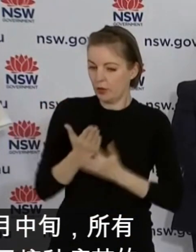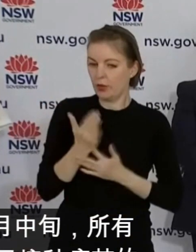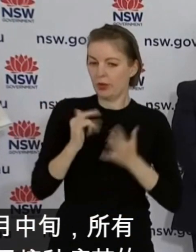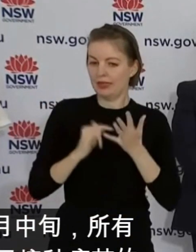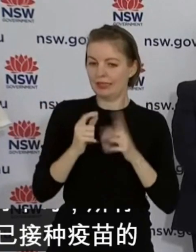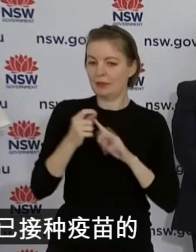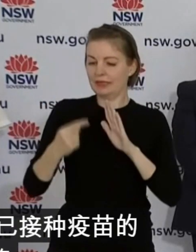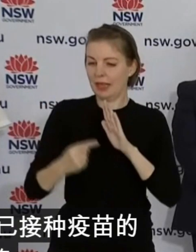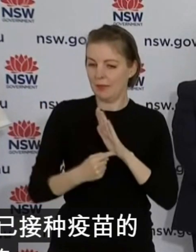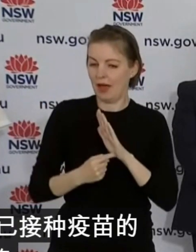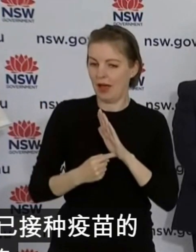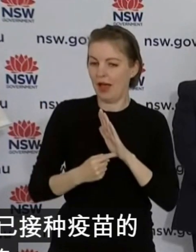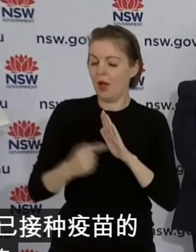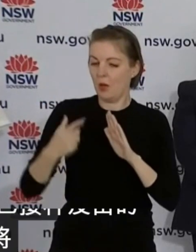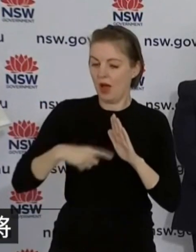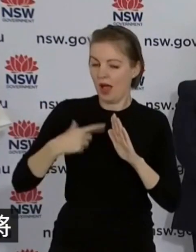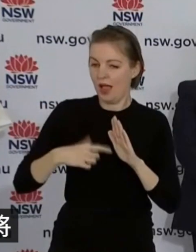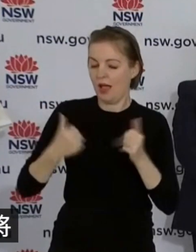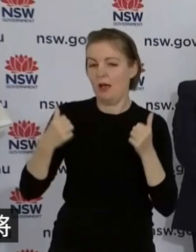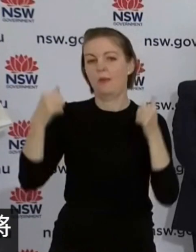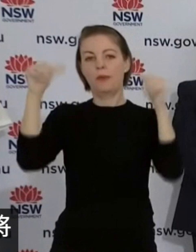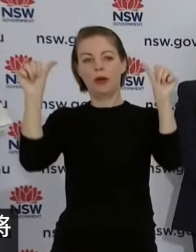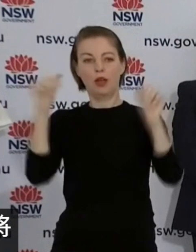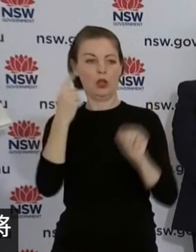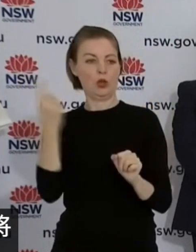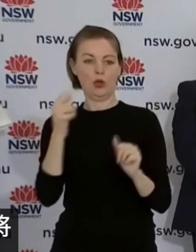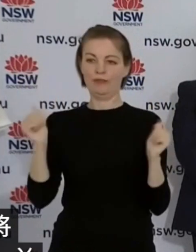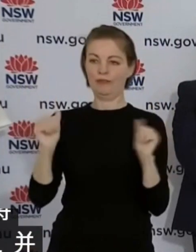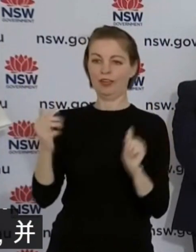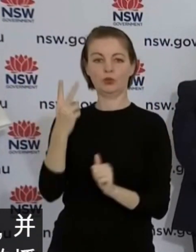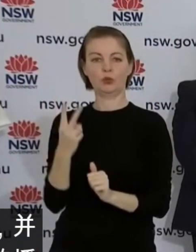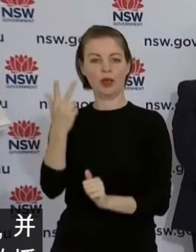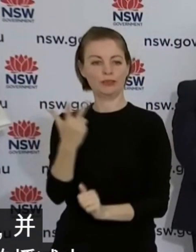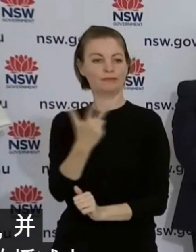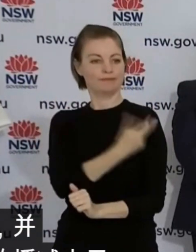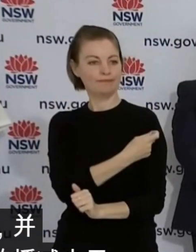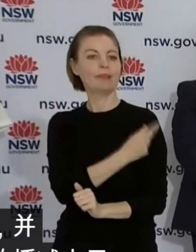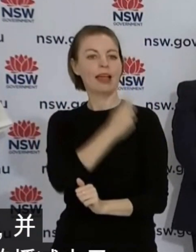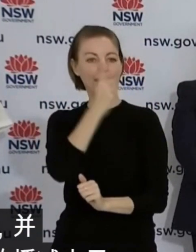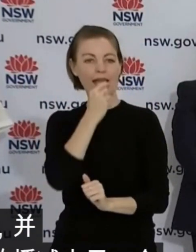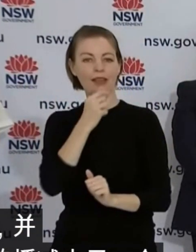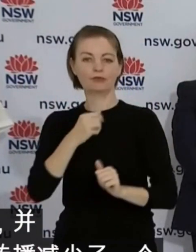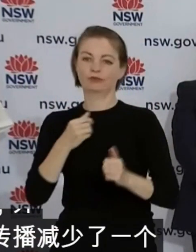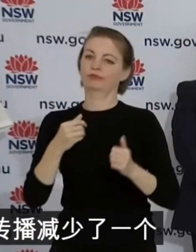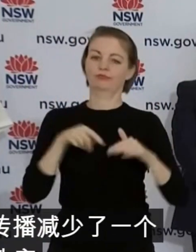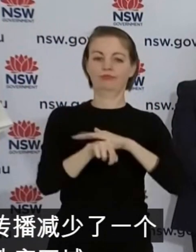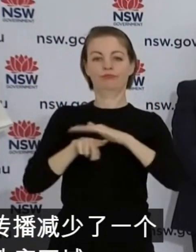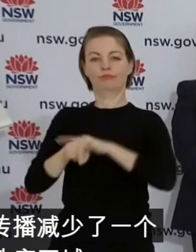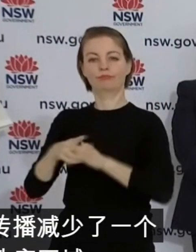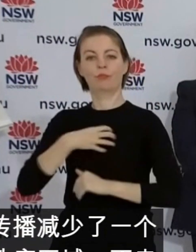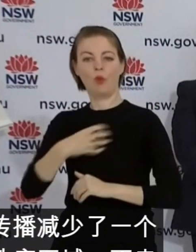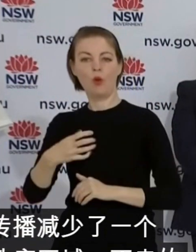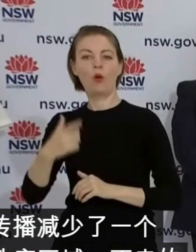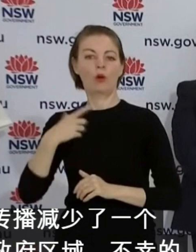been vaccinated are going to kick in the numbers and show that the spread's reducing. One local government area